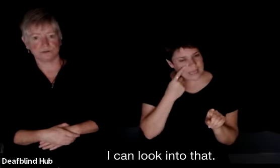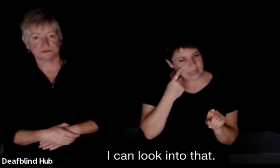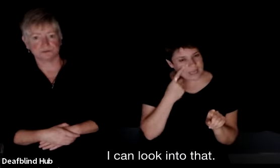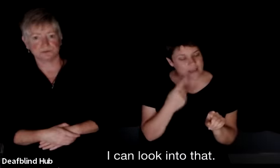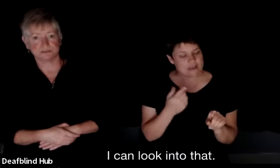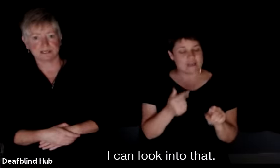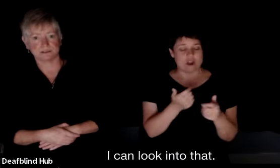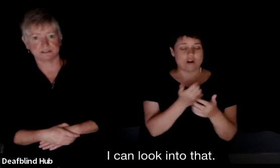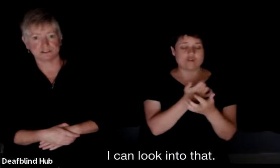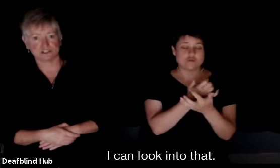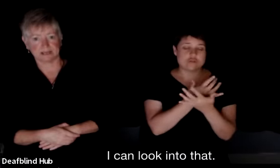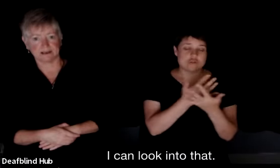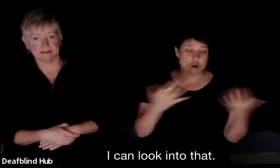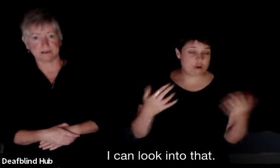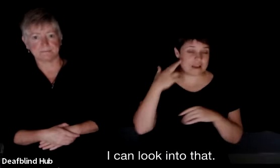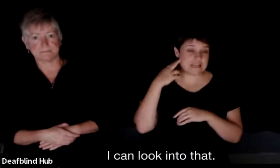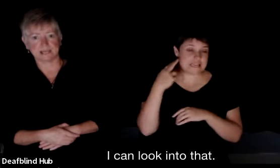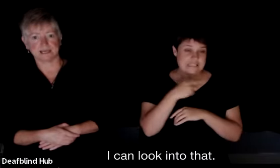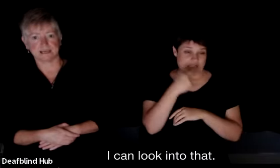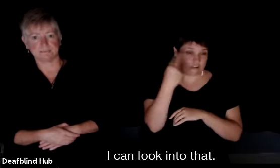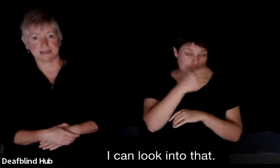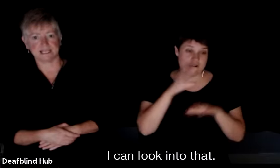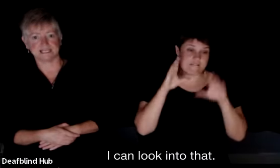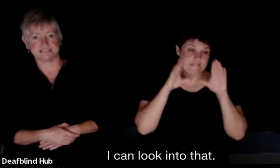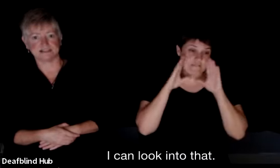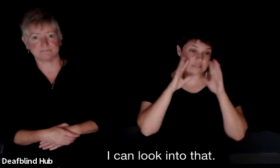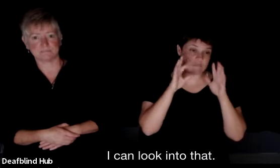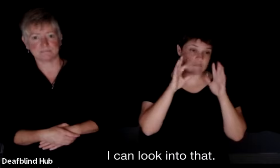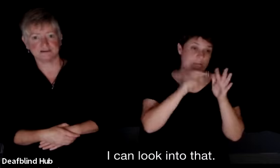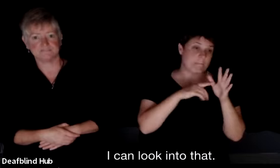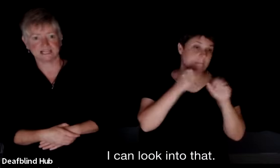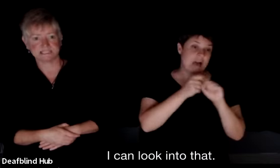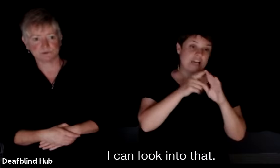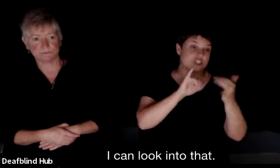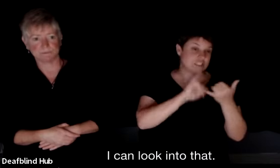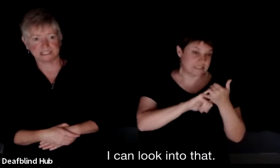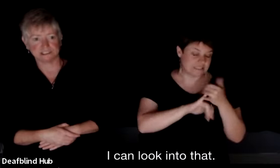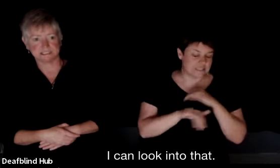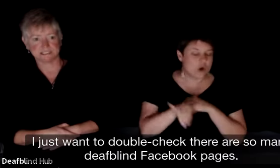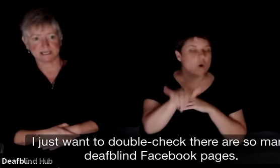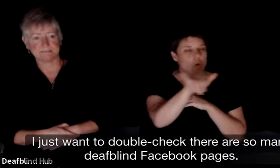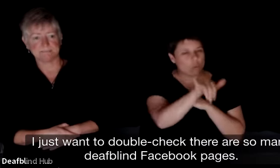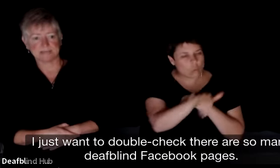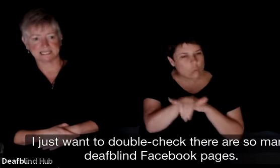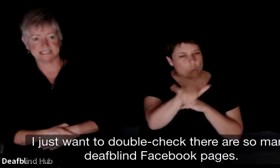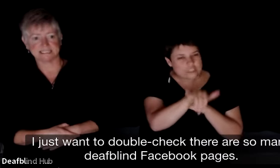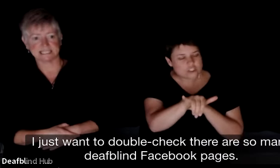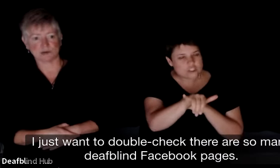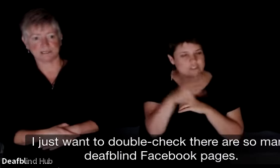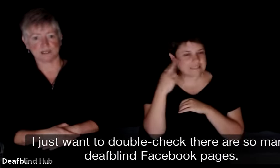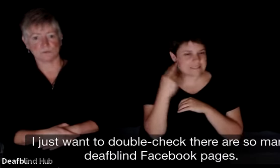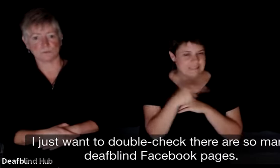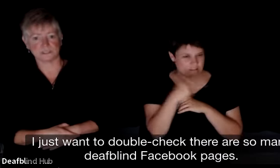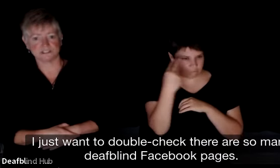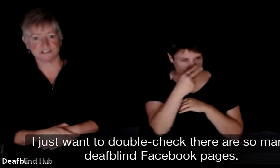are so many deafblind Facebook pages. Can you tell me which